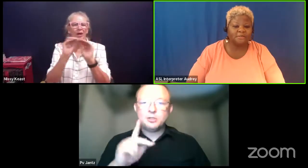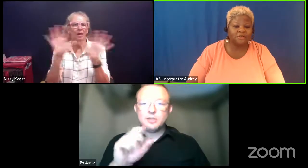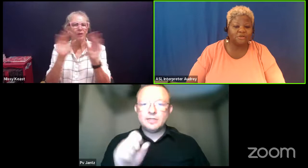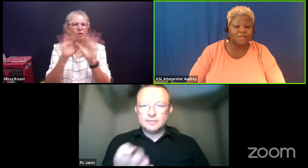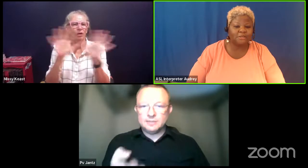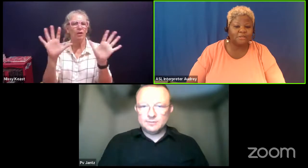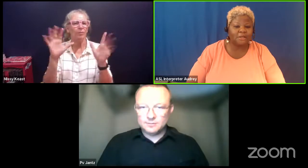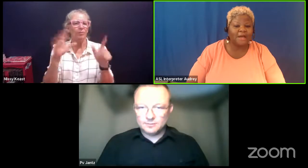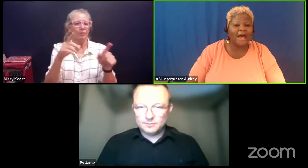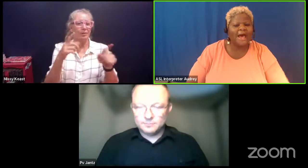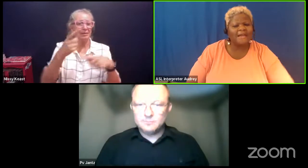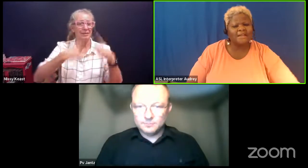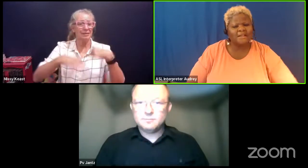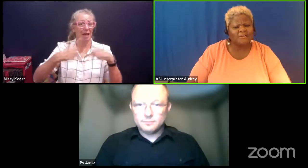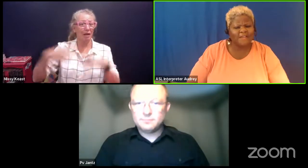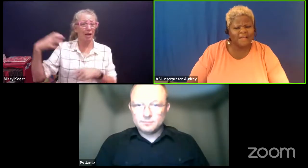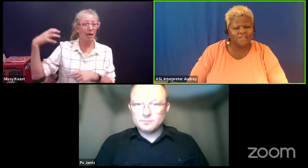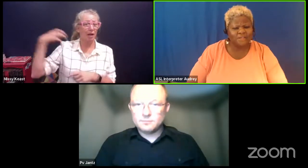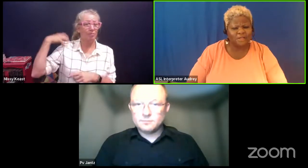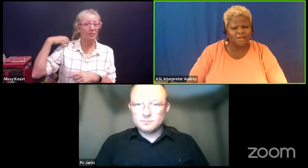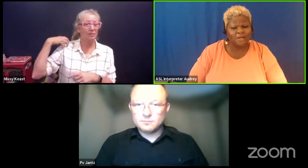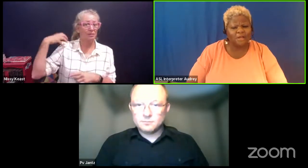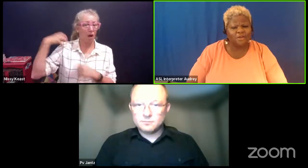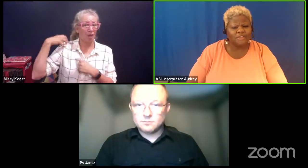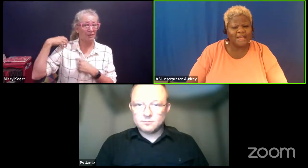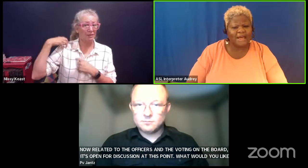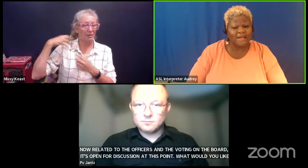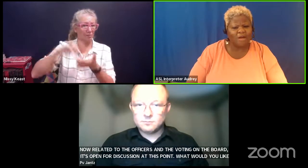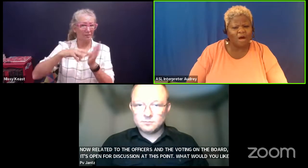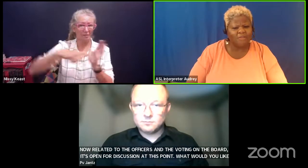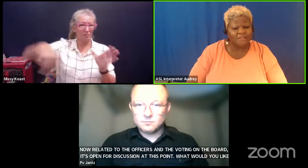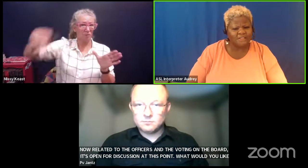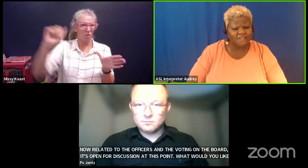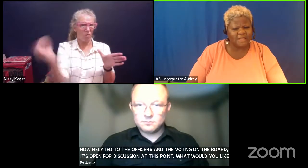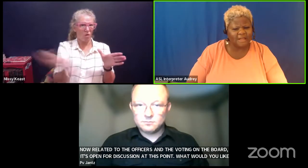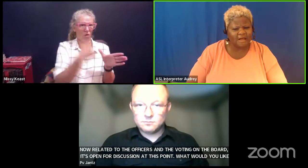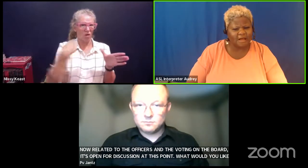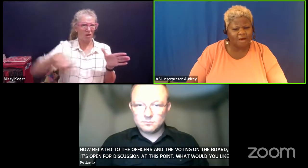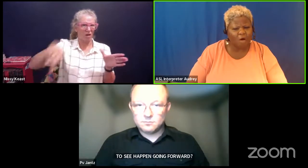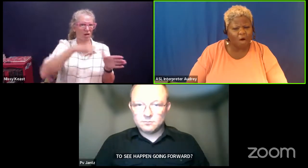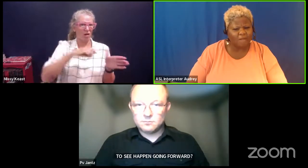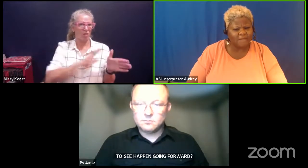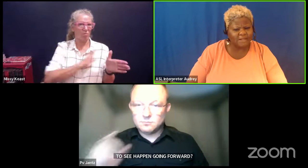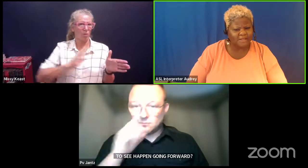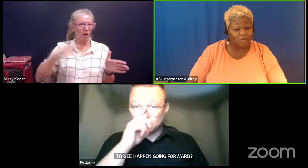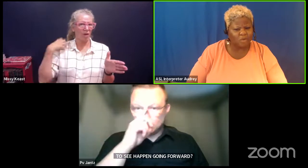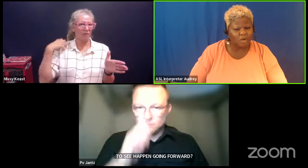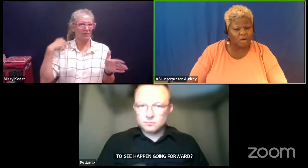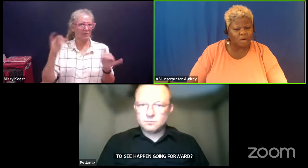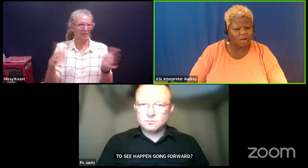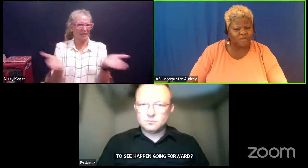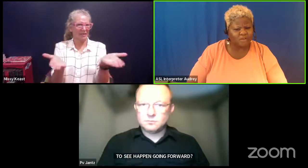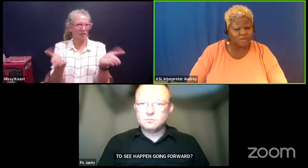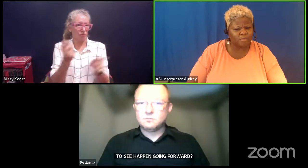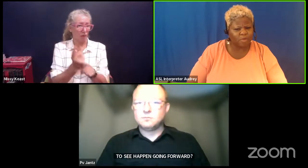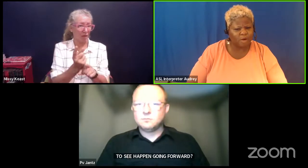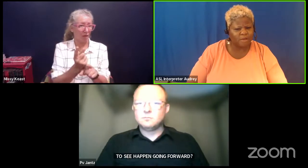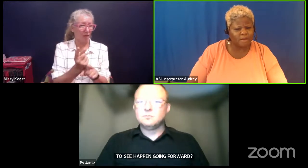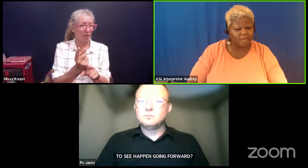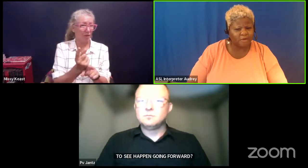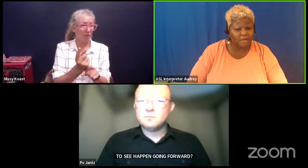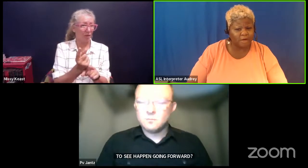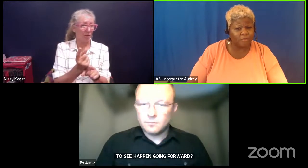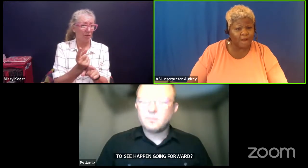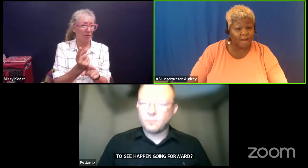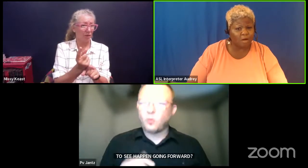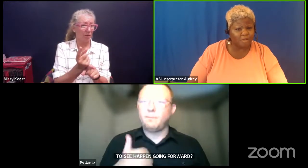This is Commissioner Keys. I need clarification. You're saying office like all of us or all of us on the board